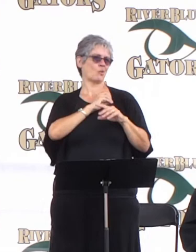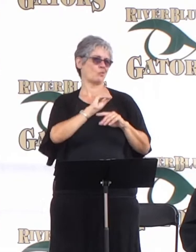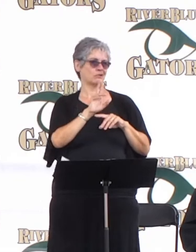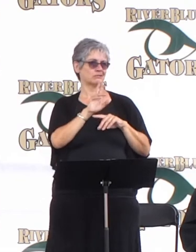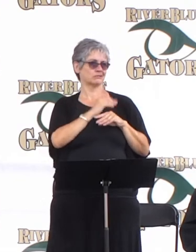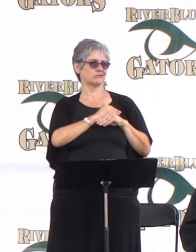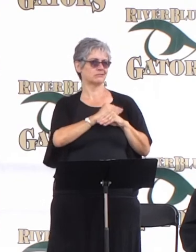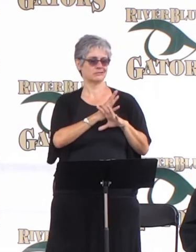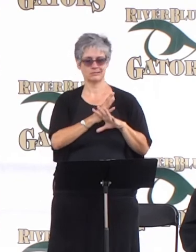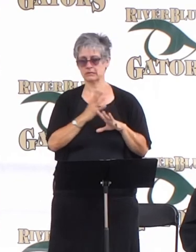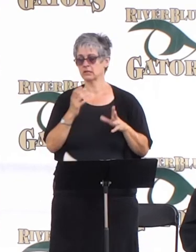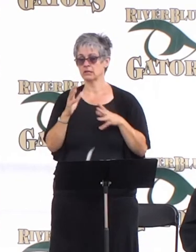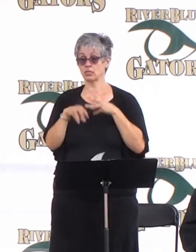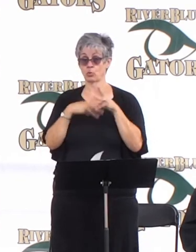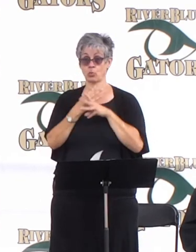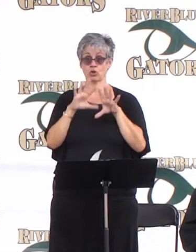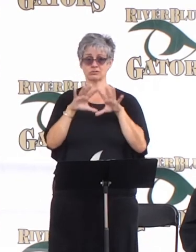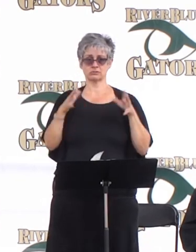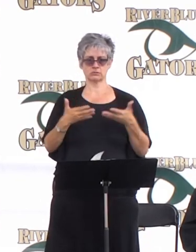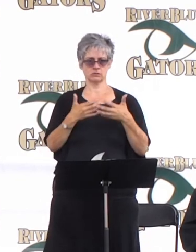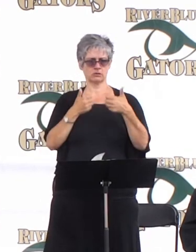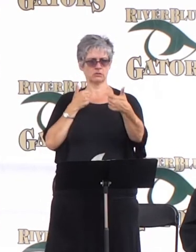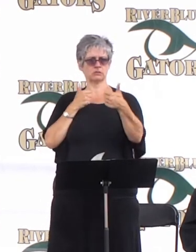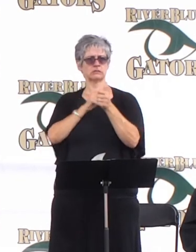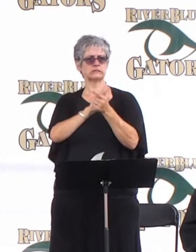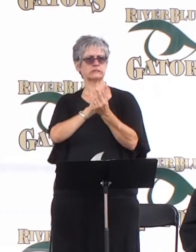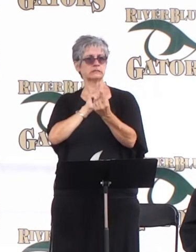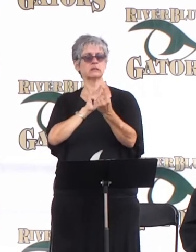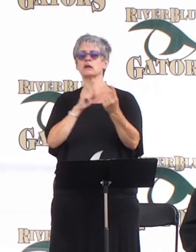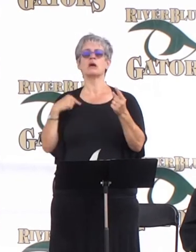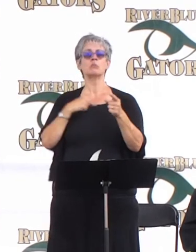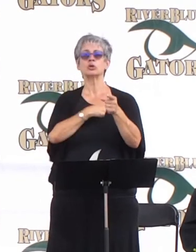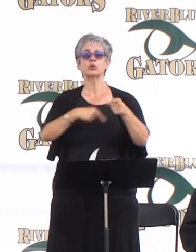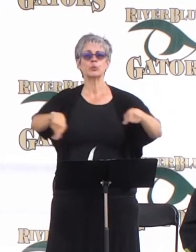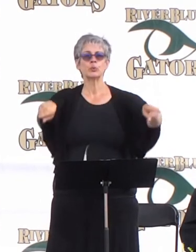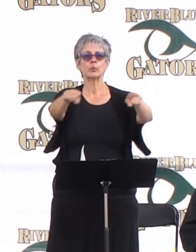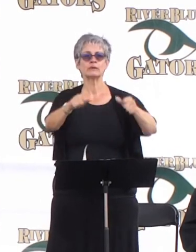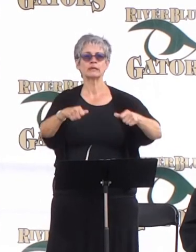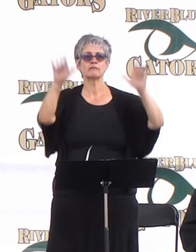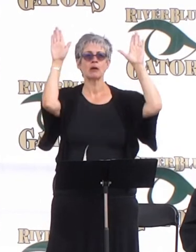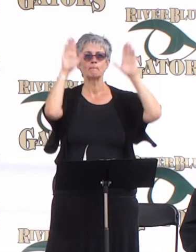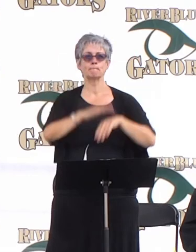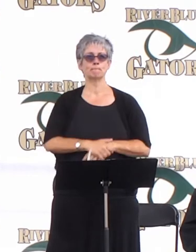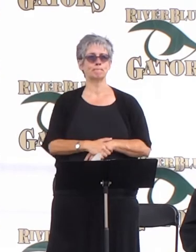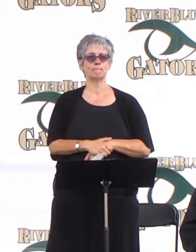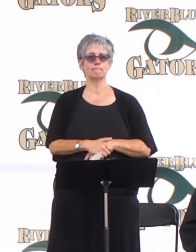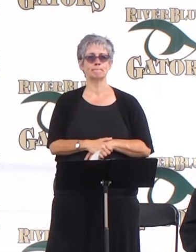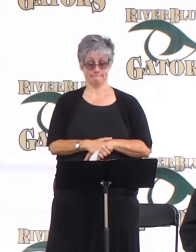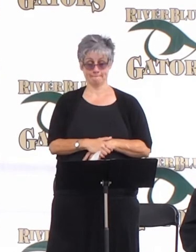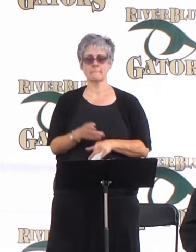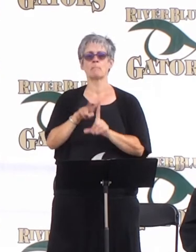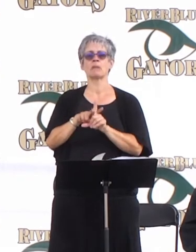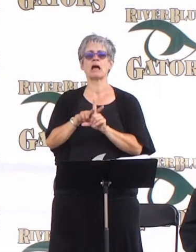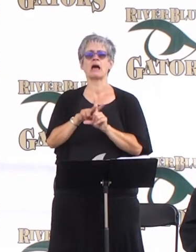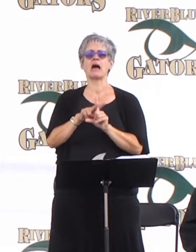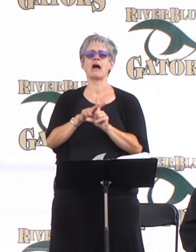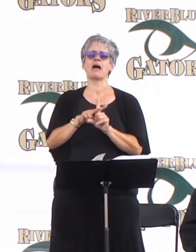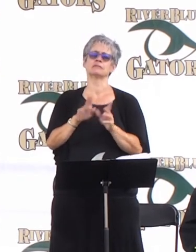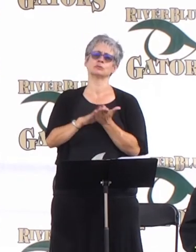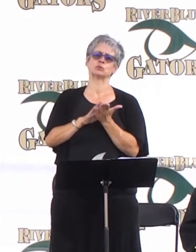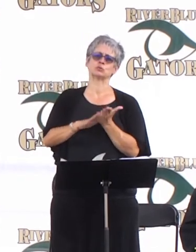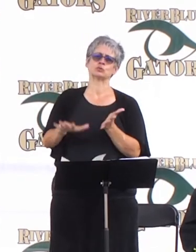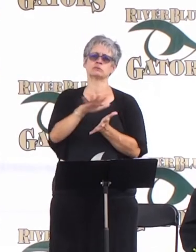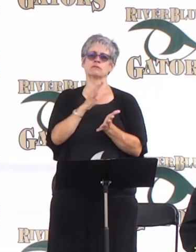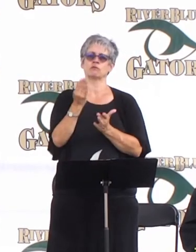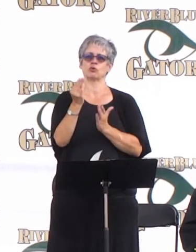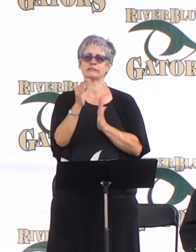from others. That did not deter this tenacious class with big dreams as they applied to schools in 14 different states